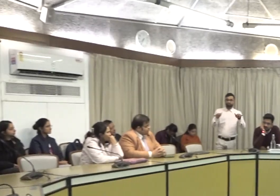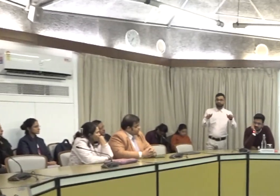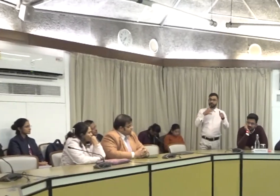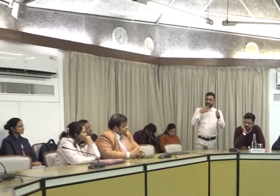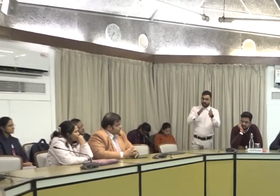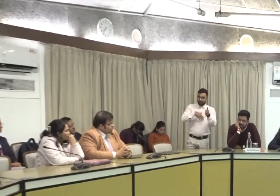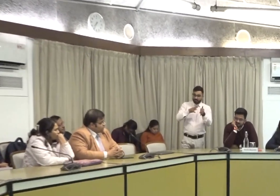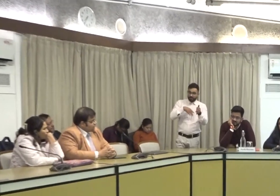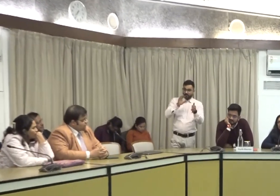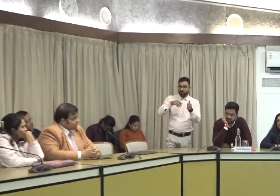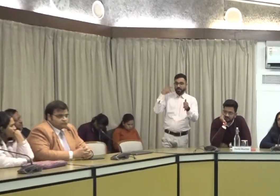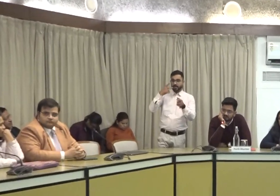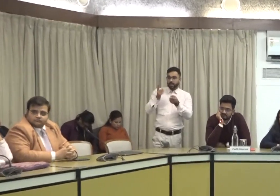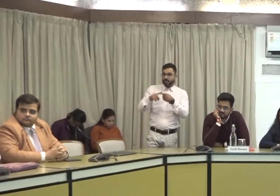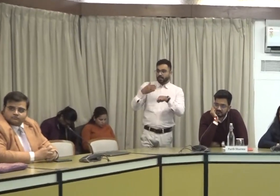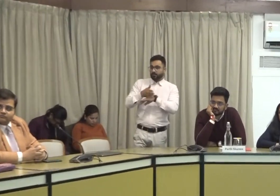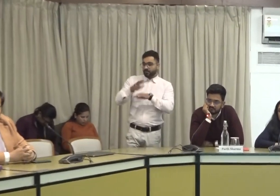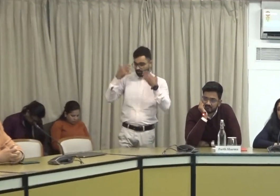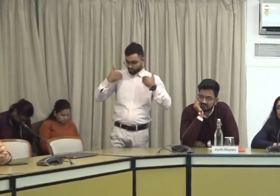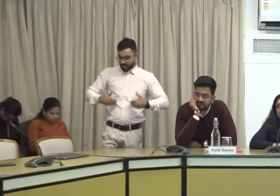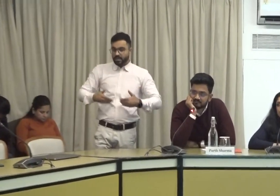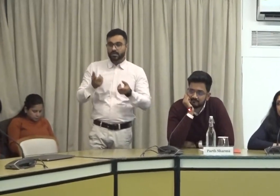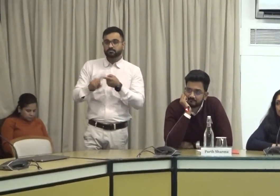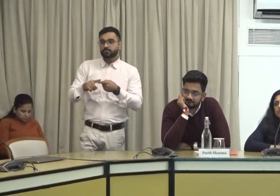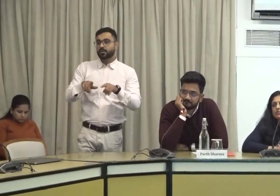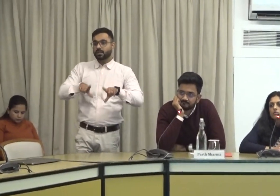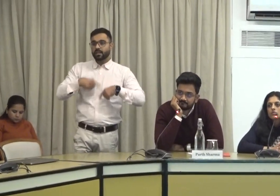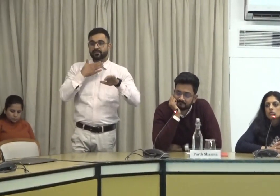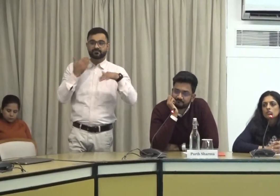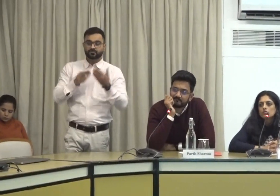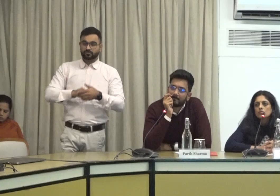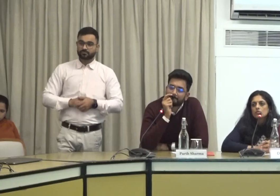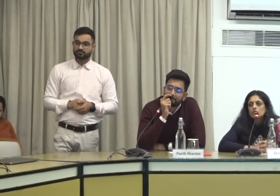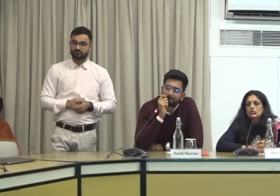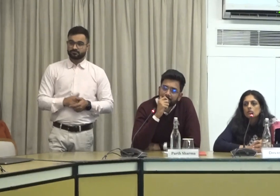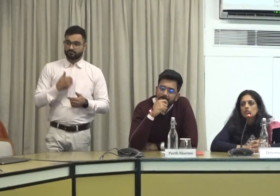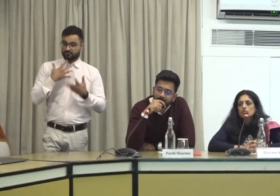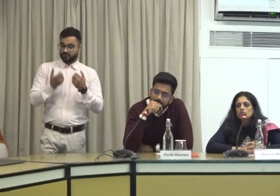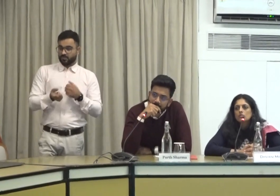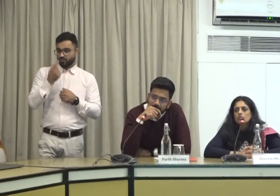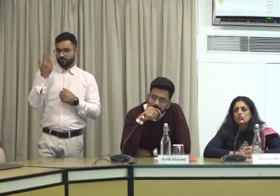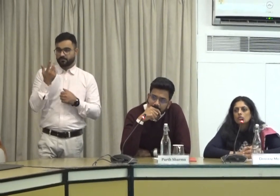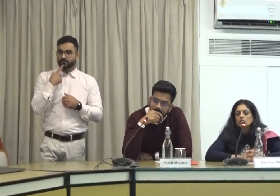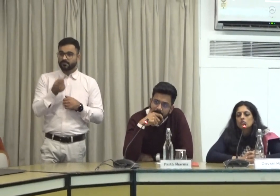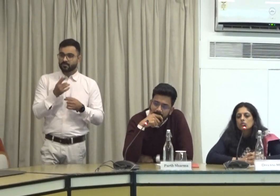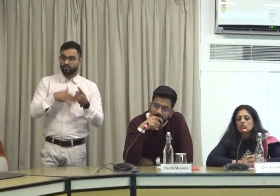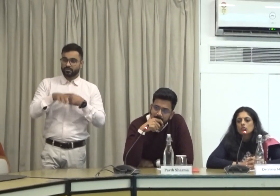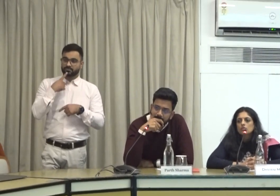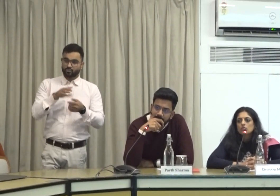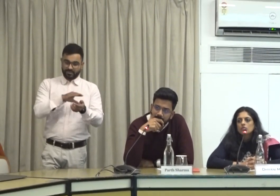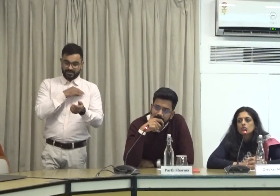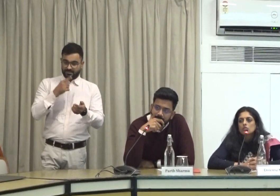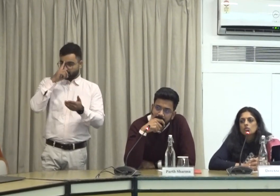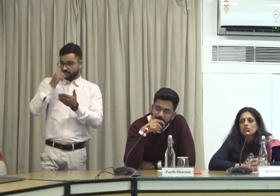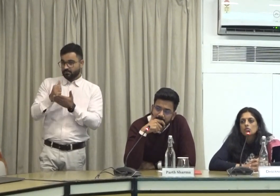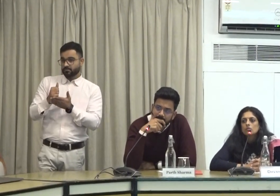blood and has caused damage to other organs as well, it can be life-threatening. So, sir, I want to understand that since you said that physicians will